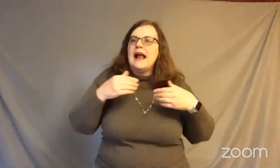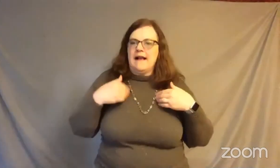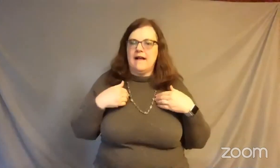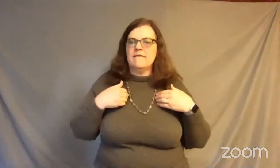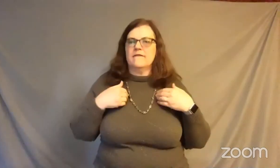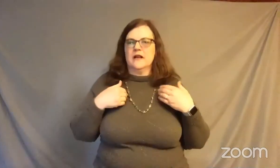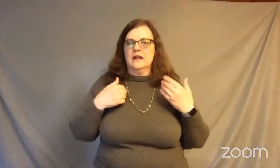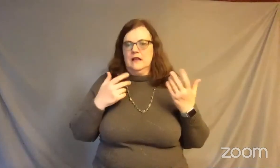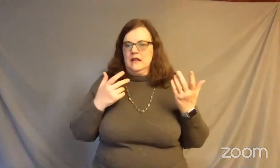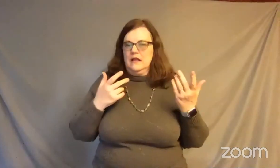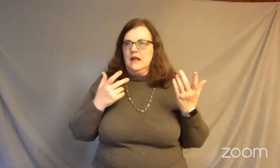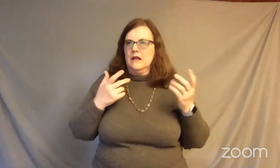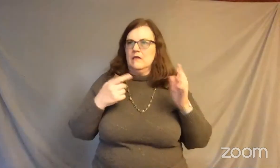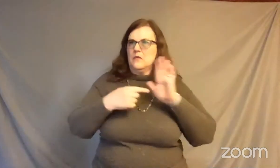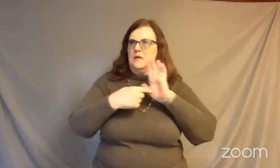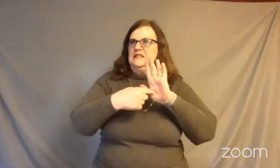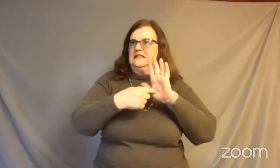In the linguistic system,